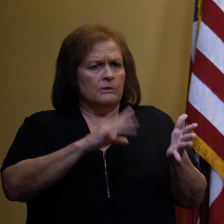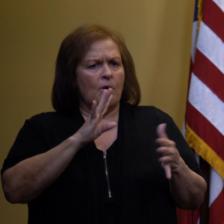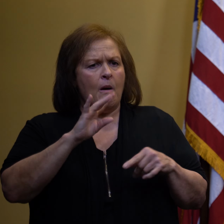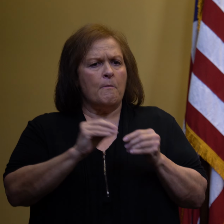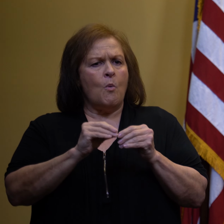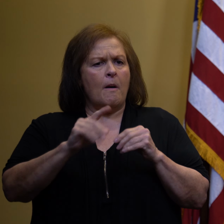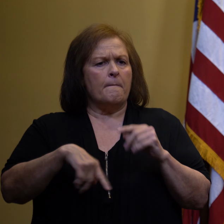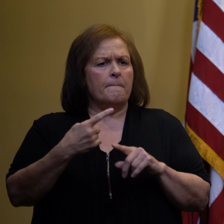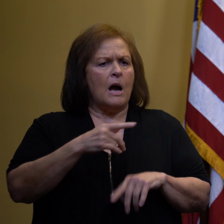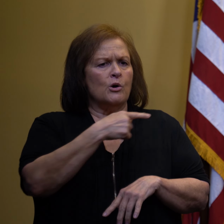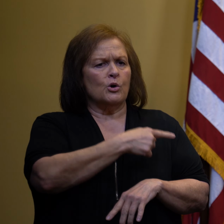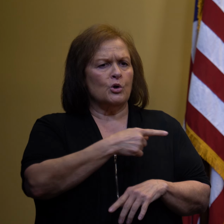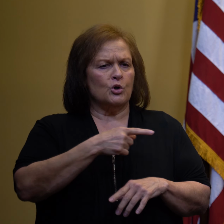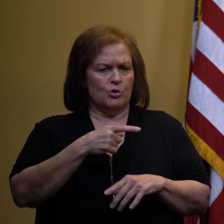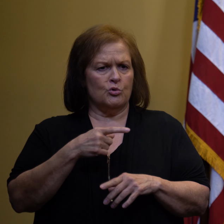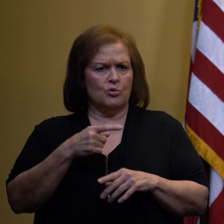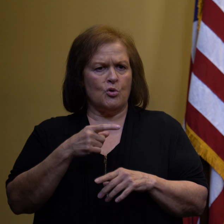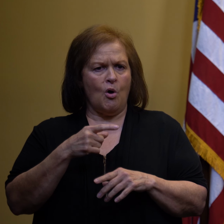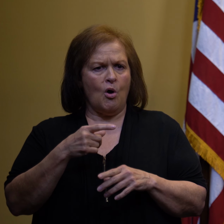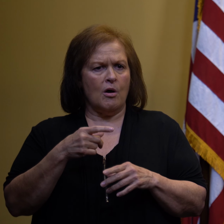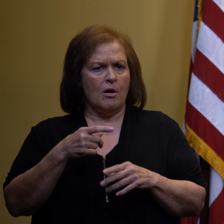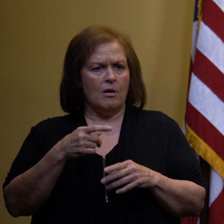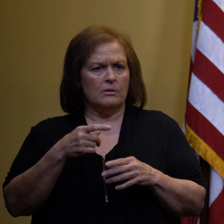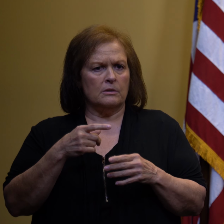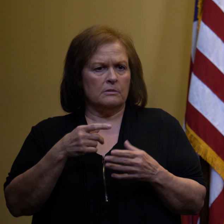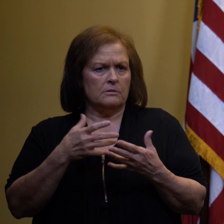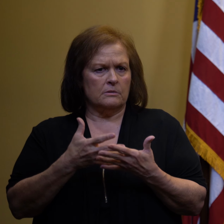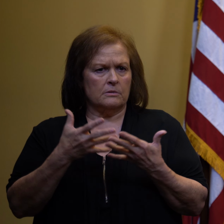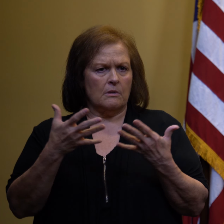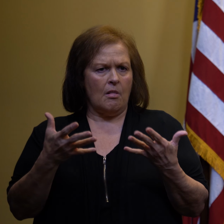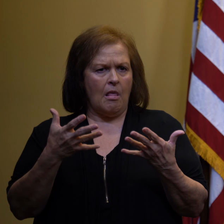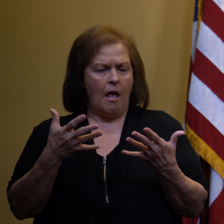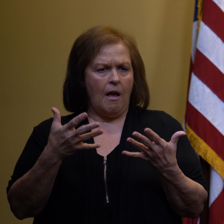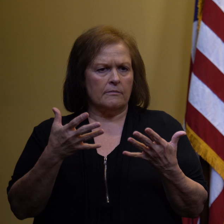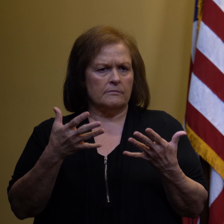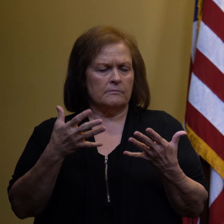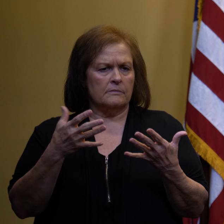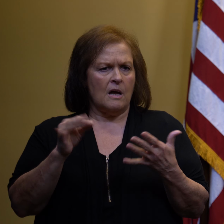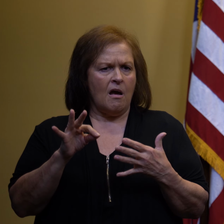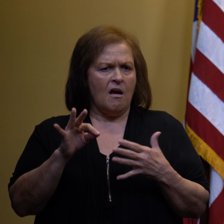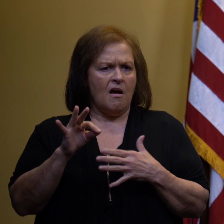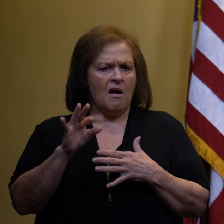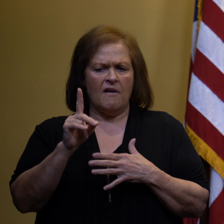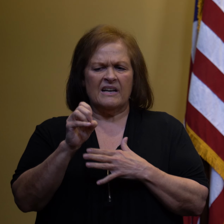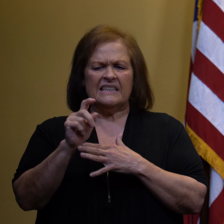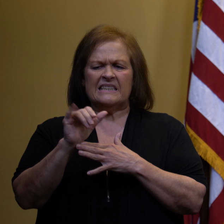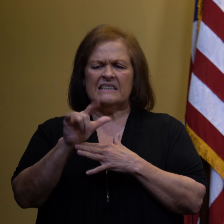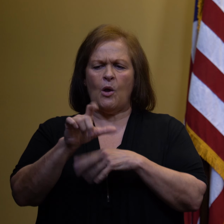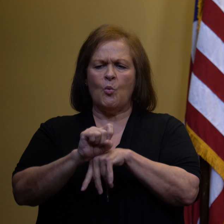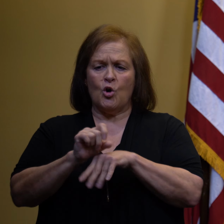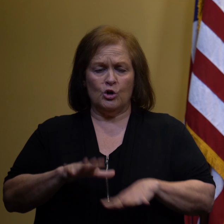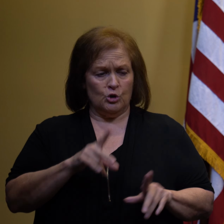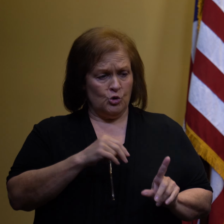talking more about your executive detail over the past few months, an excessive amount almost. But my question is, do you still believe that